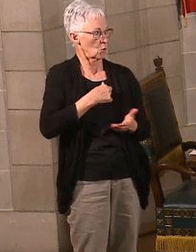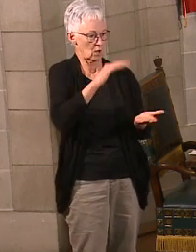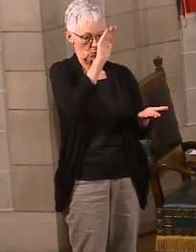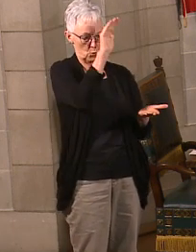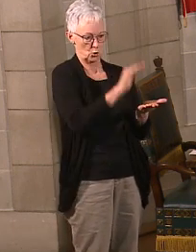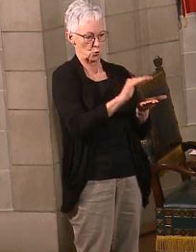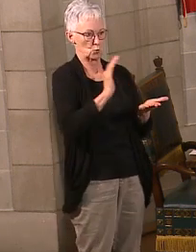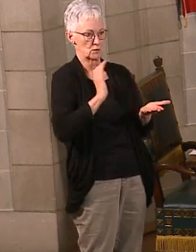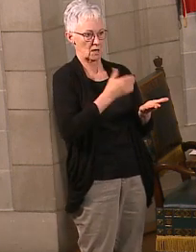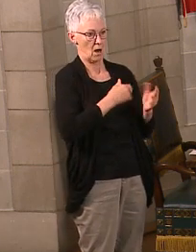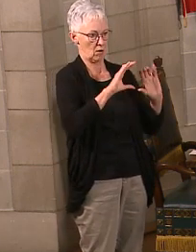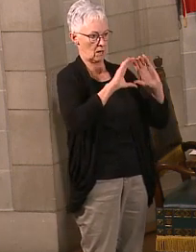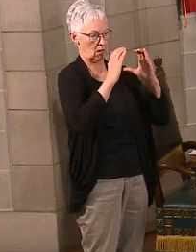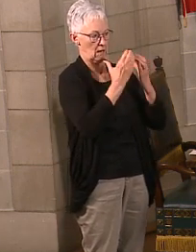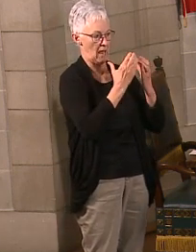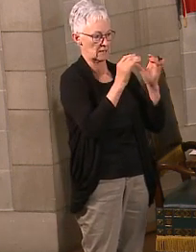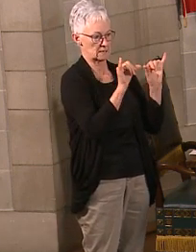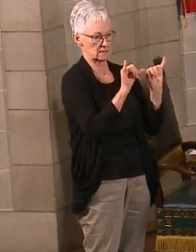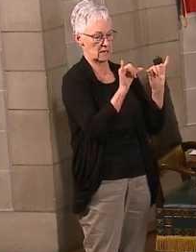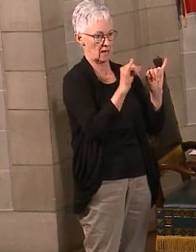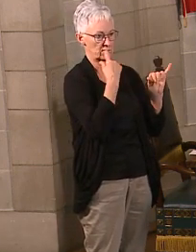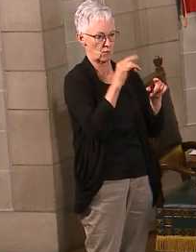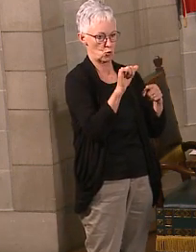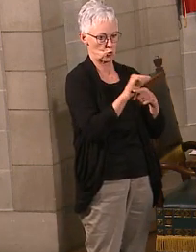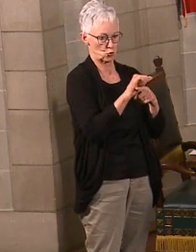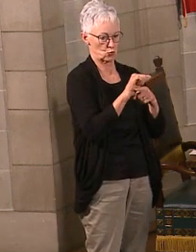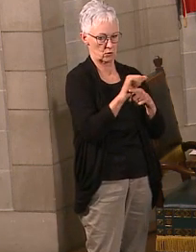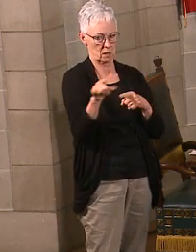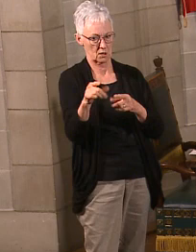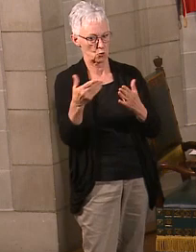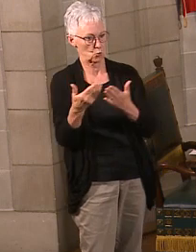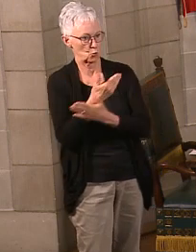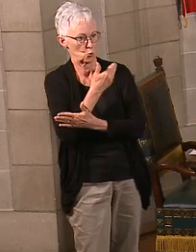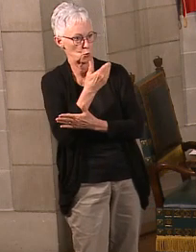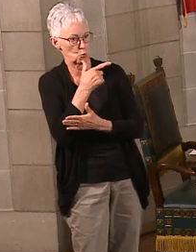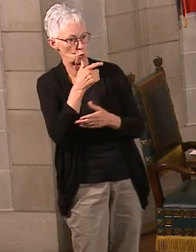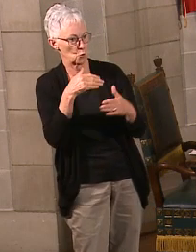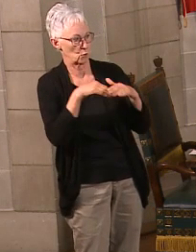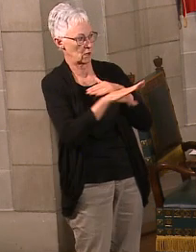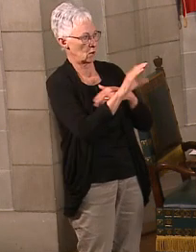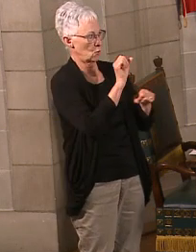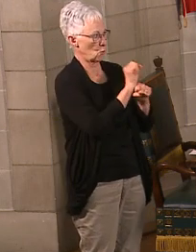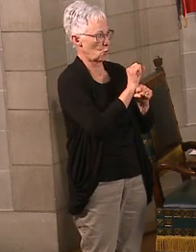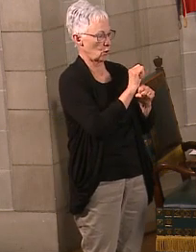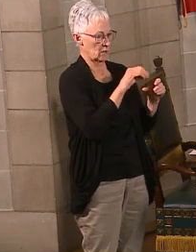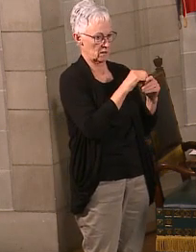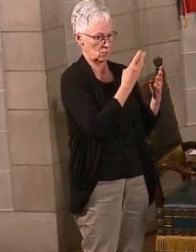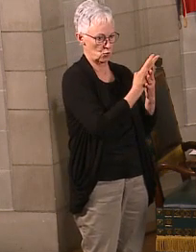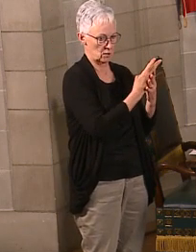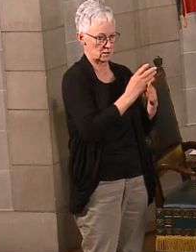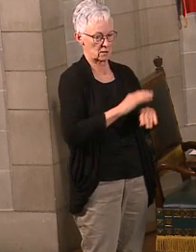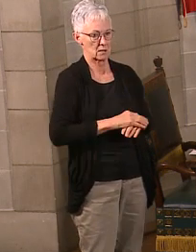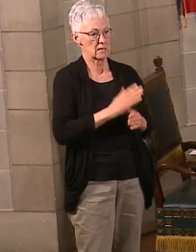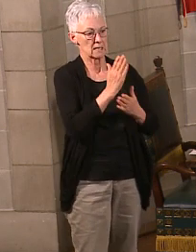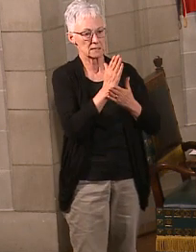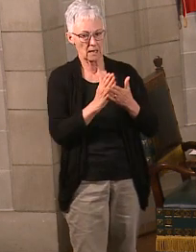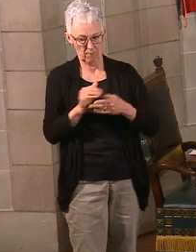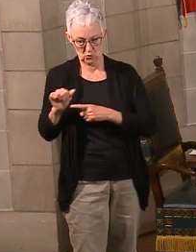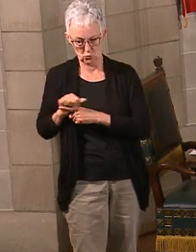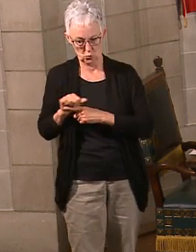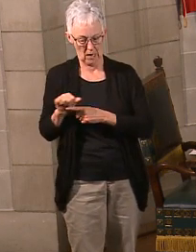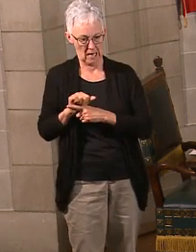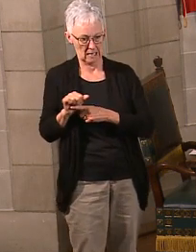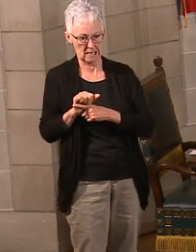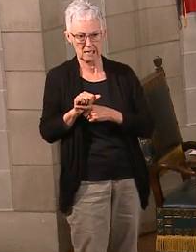using video and WebEx or web tools to deliver content. We've stopped certain parts of the training component